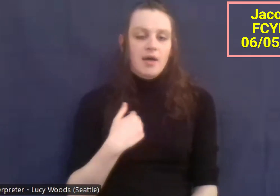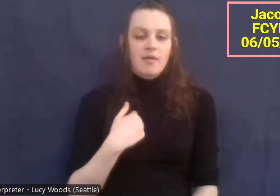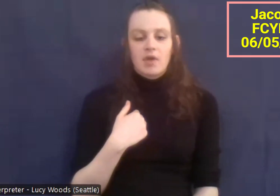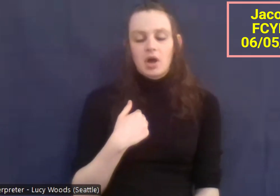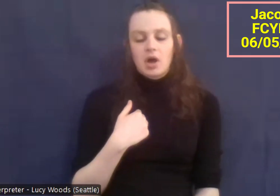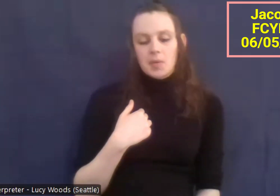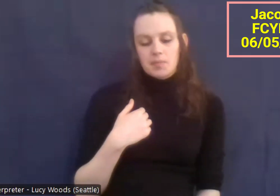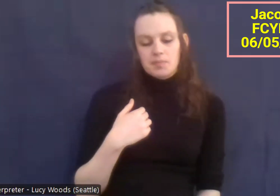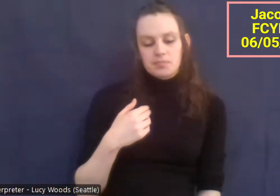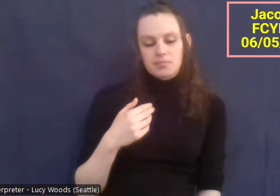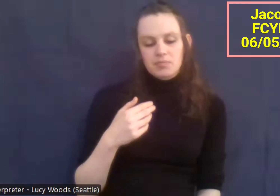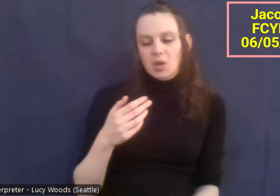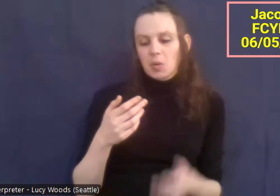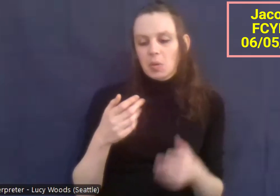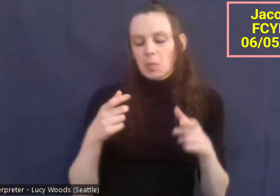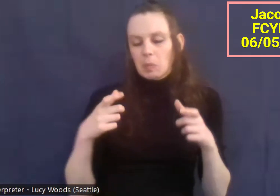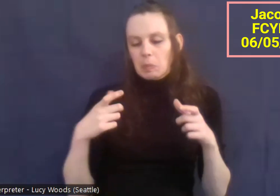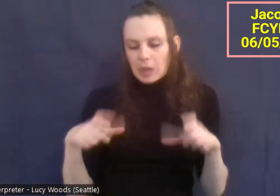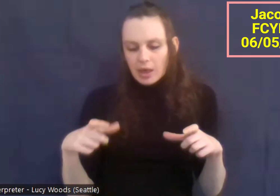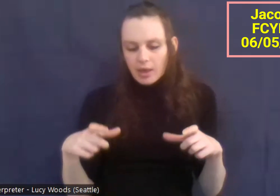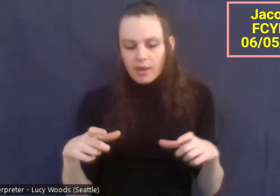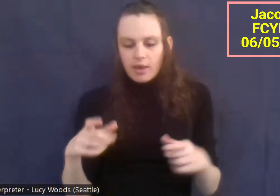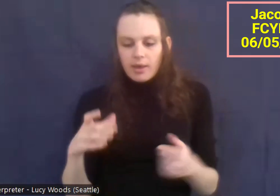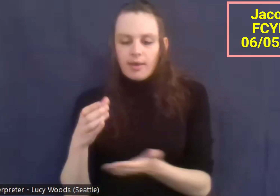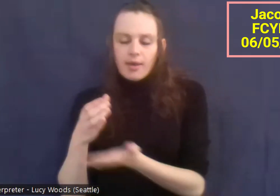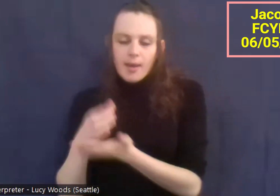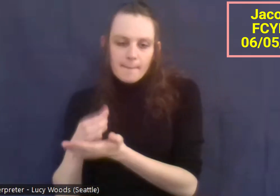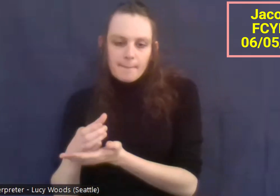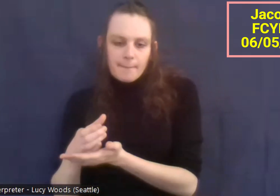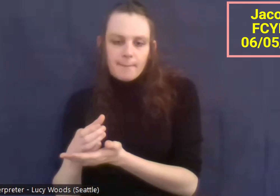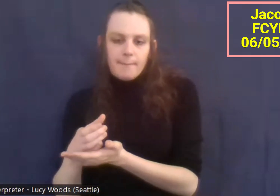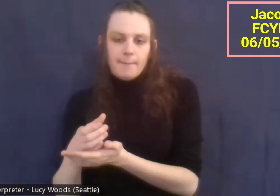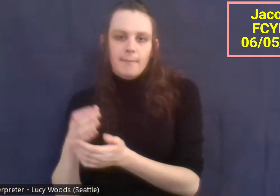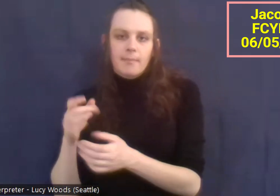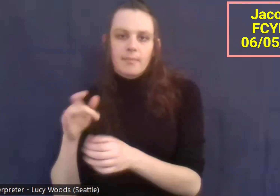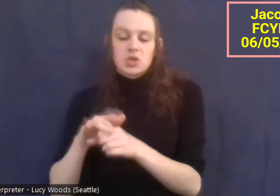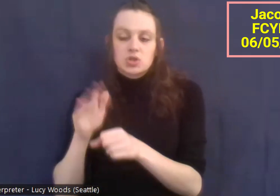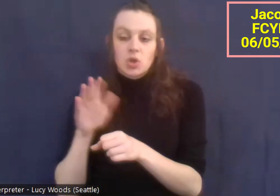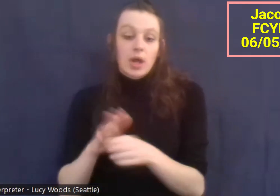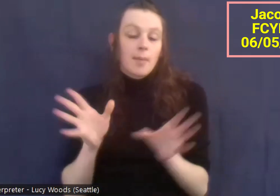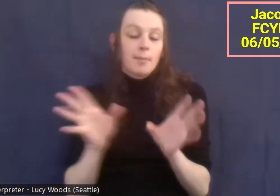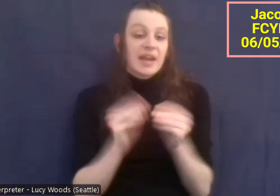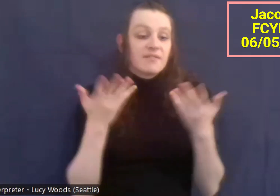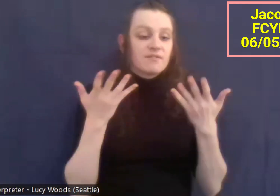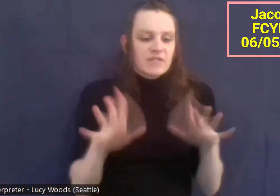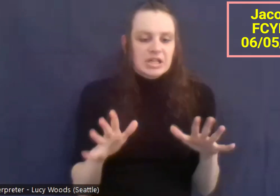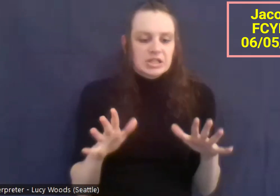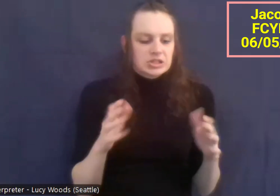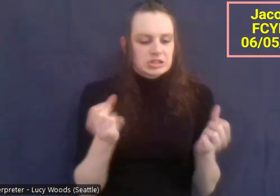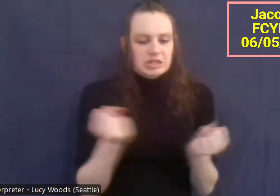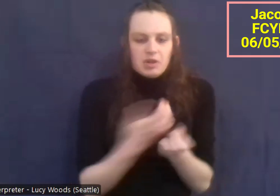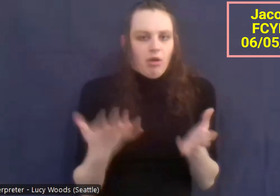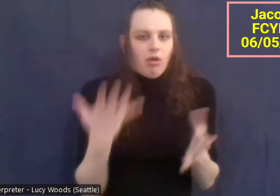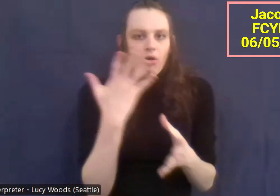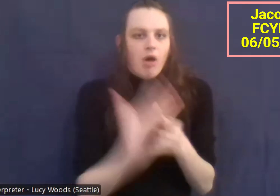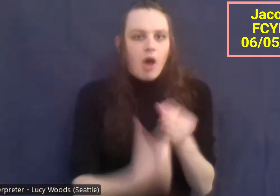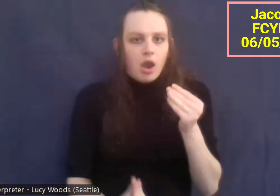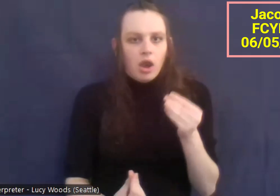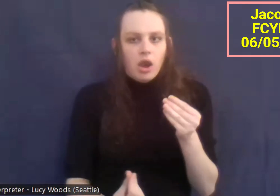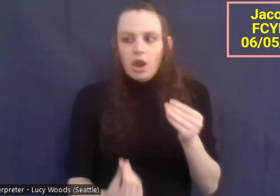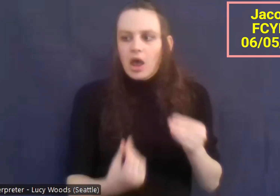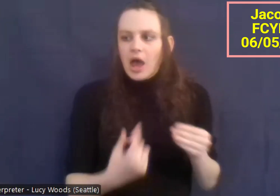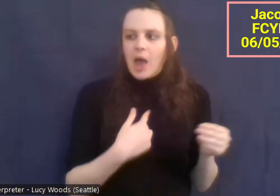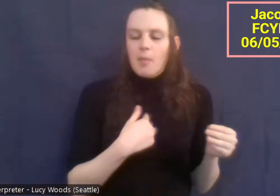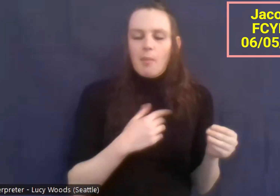meeting, the paper plates and the silverware are gone. And I just absolutely lost my